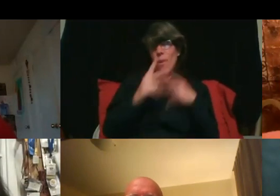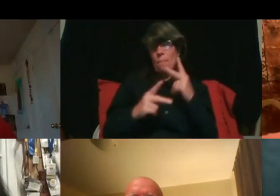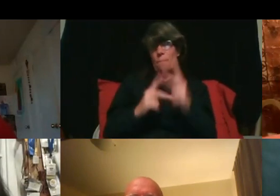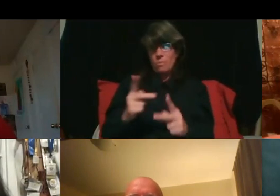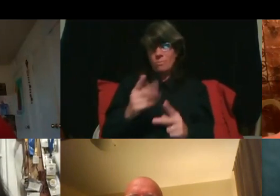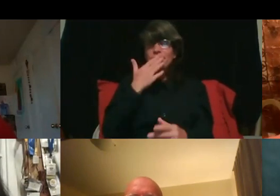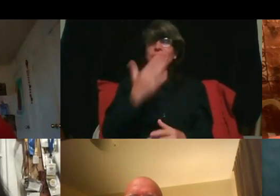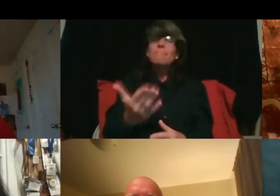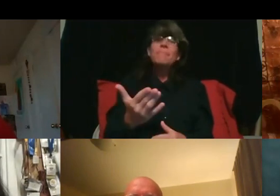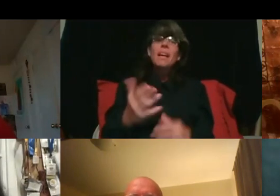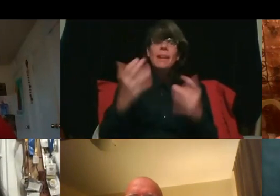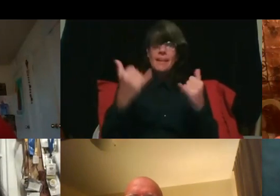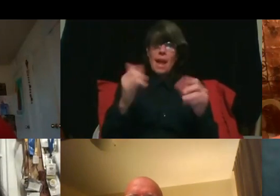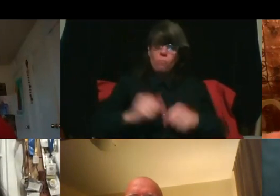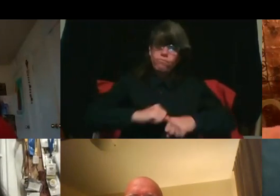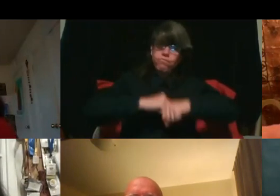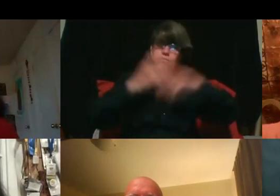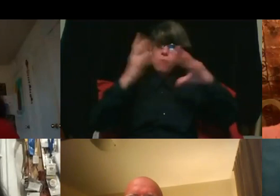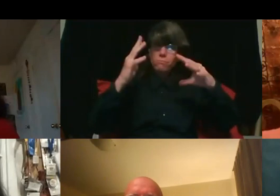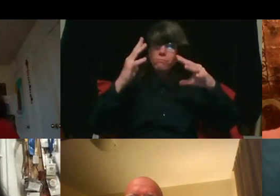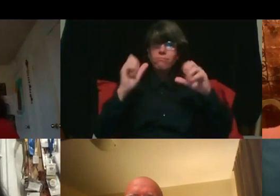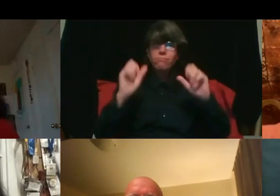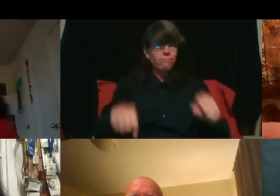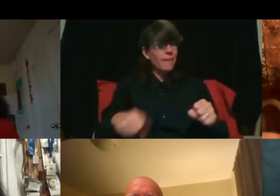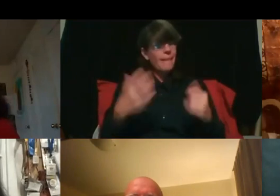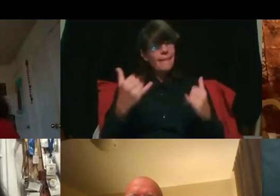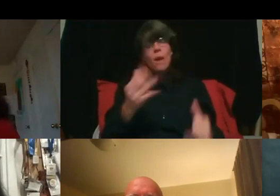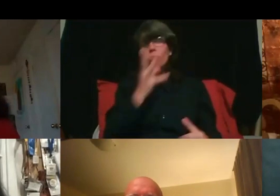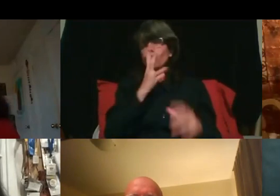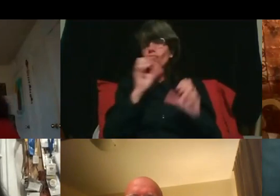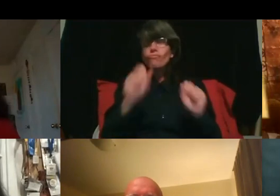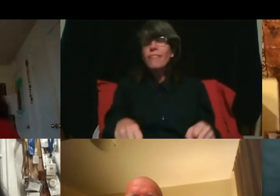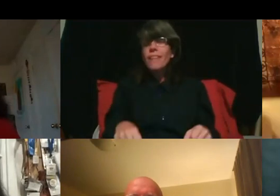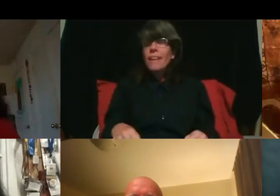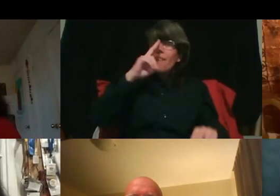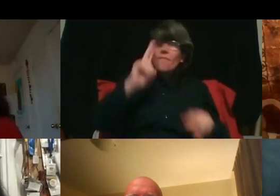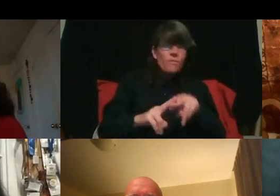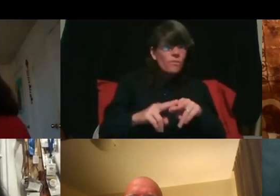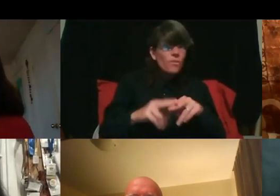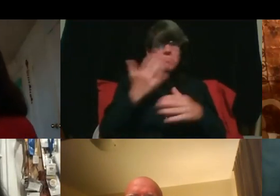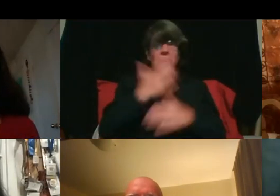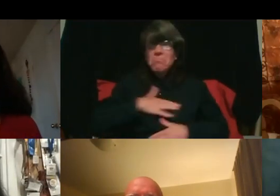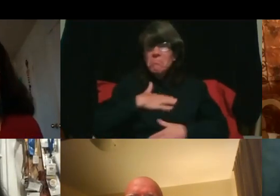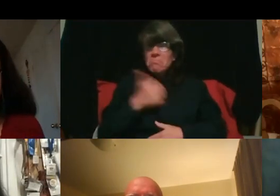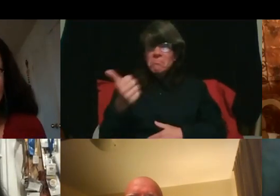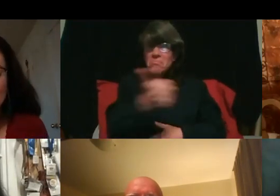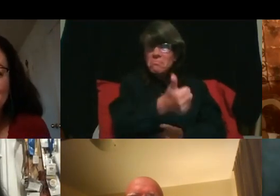All right, let's open it up. Everybody join in and talk. Where's everybody fun and how y'all doing? That was beautiful. Thank